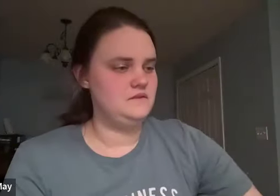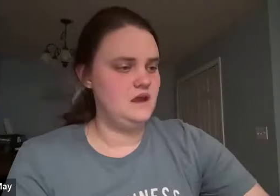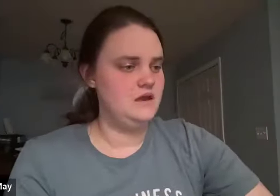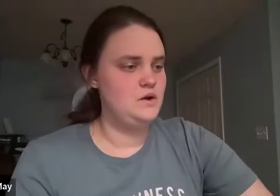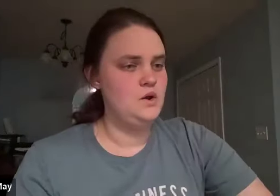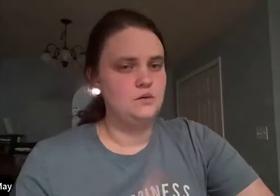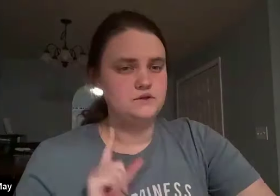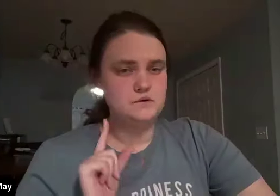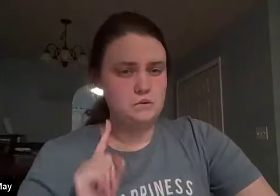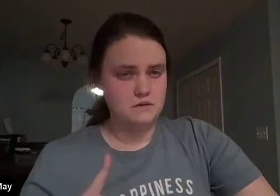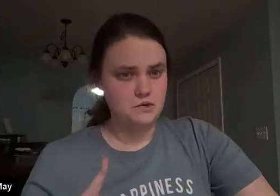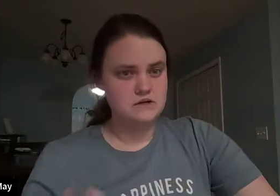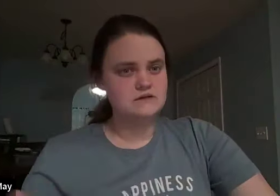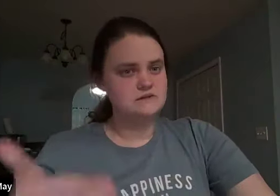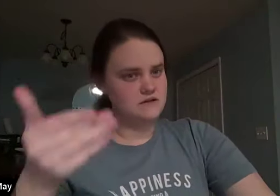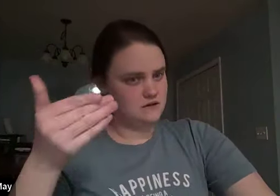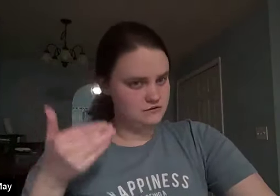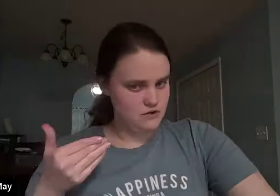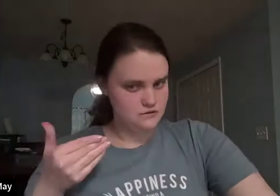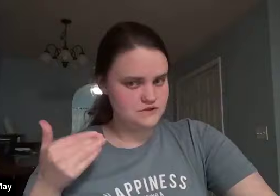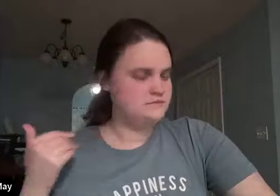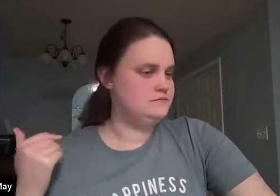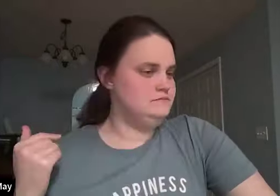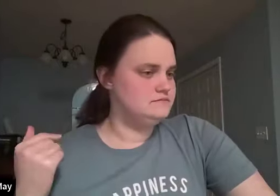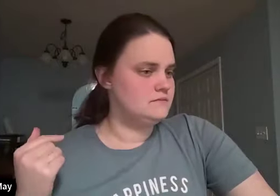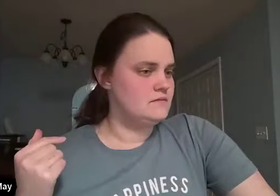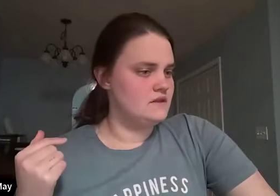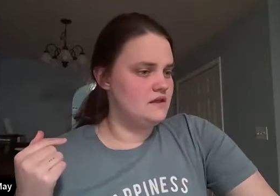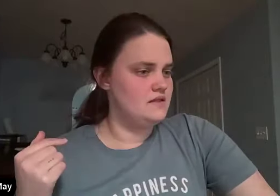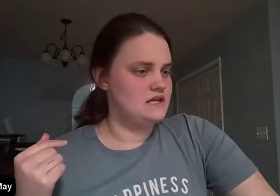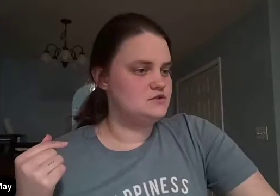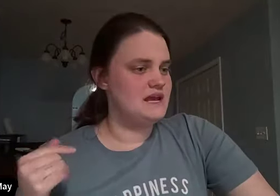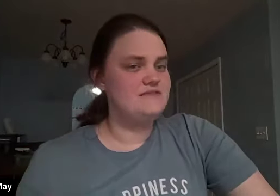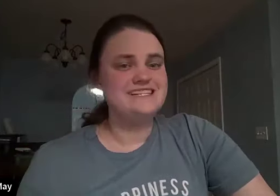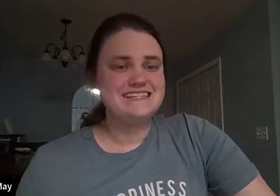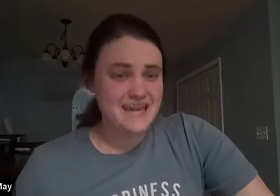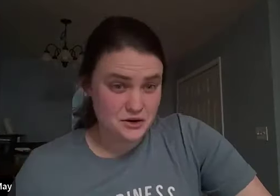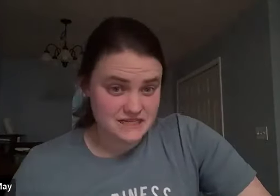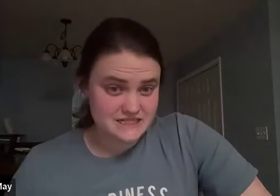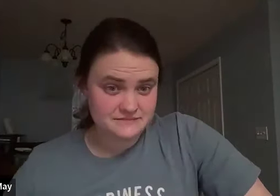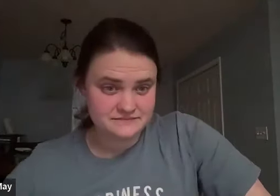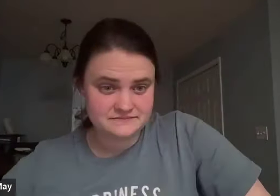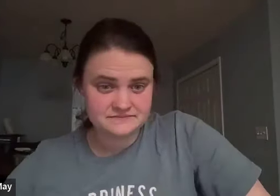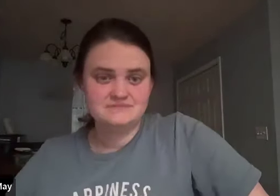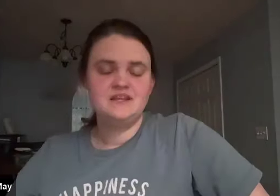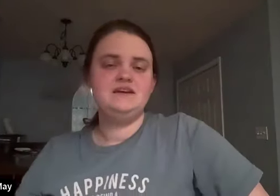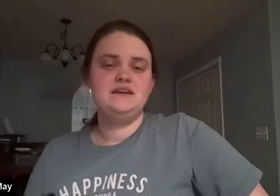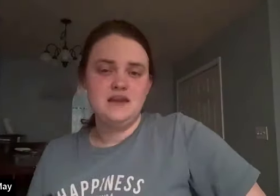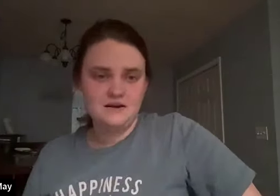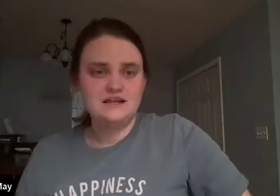Okay. We'll do one more, then go through those. The next one I have is carrot. Carrot is